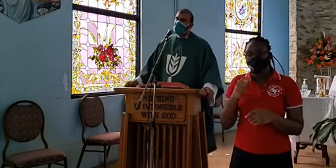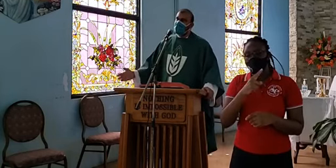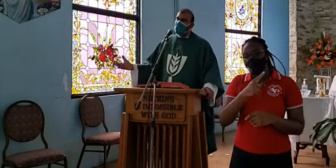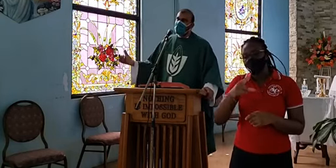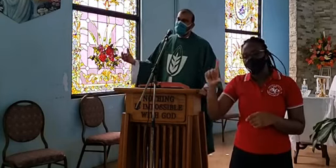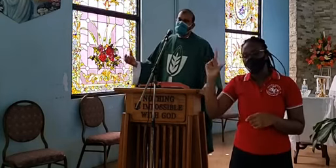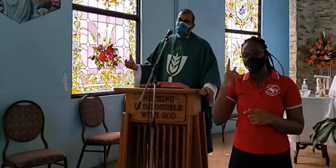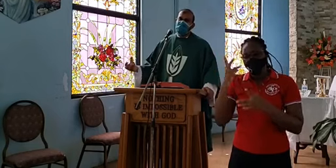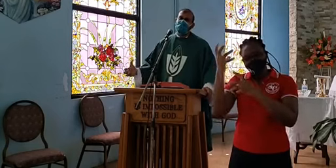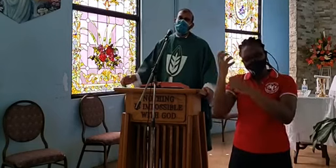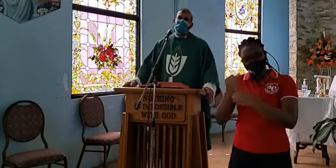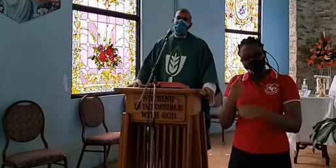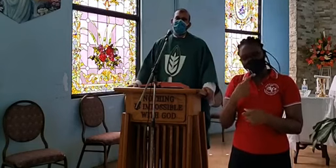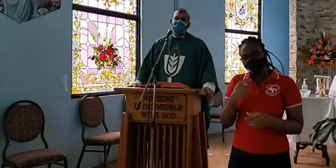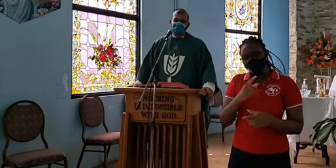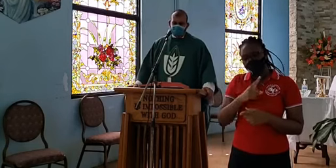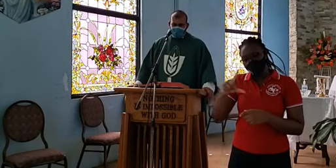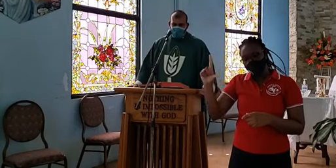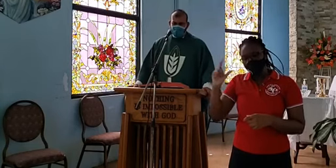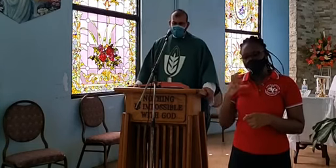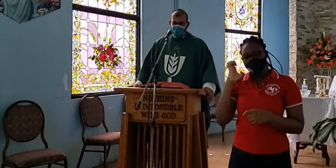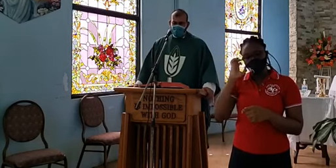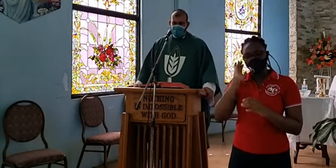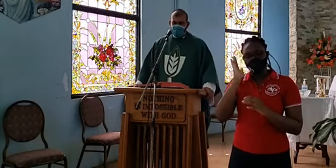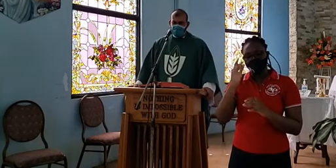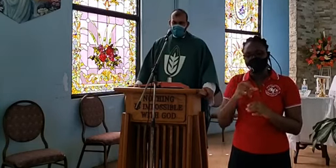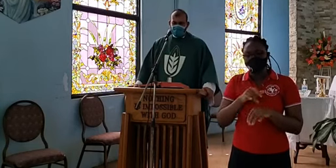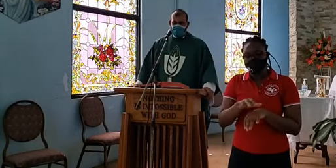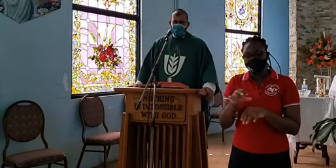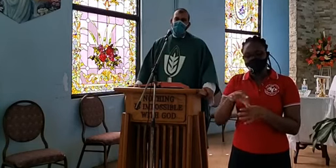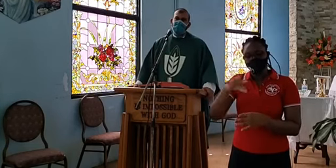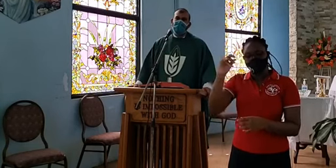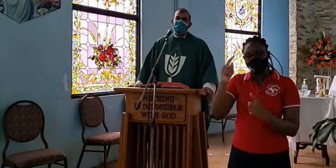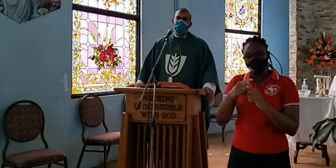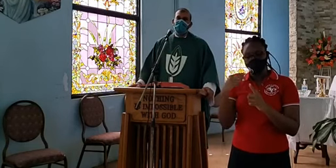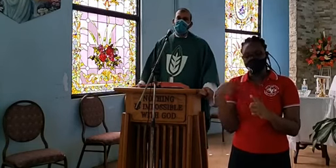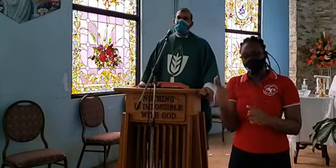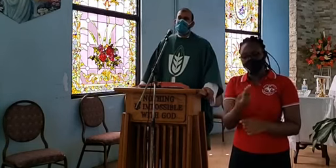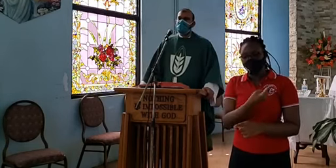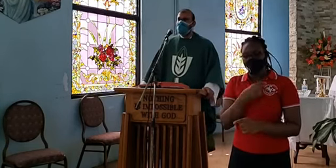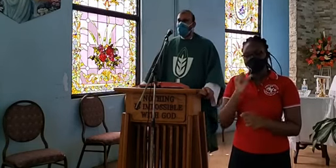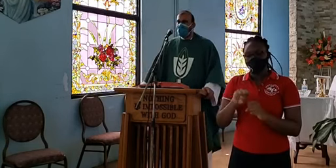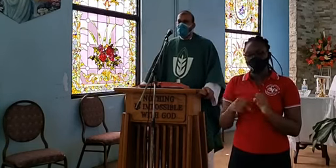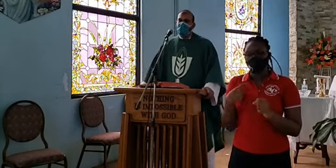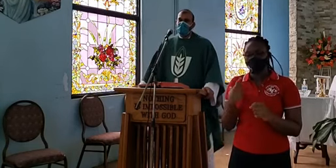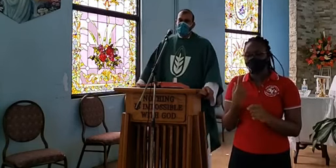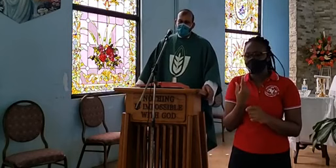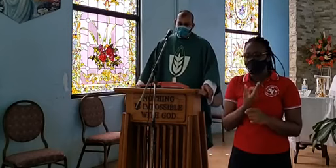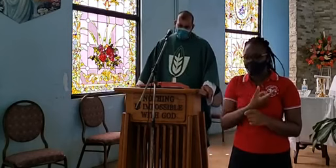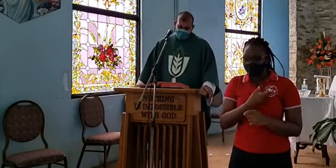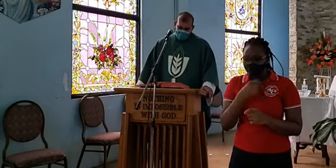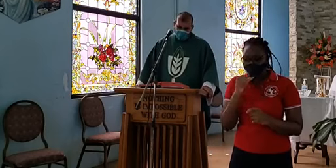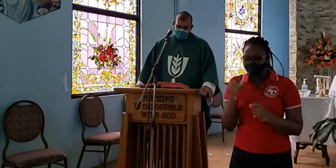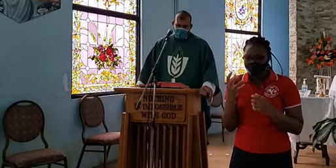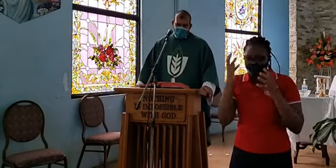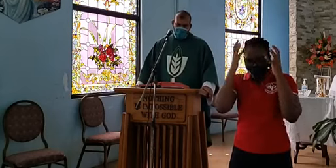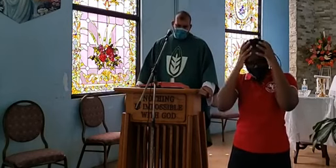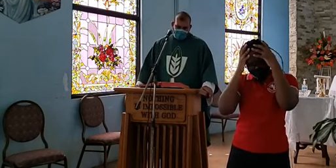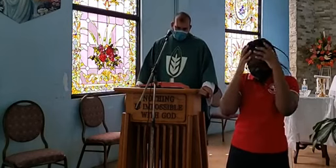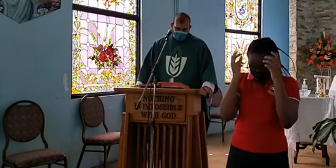Lord. He will send His Spirit to us so that we will not have to hold our